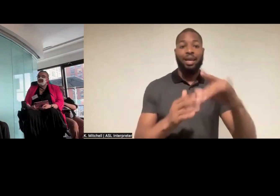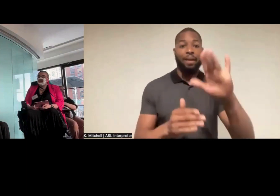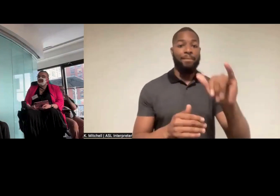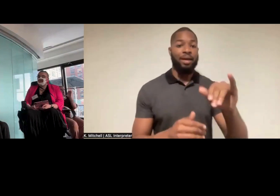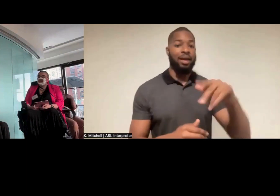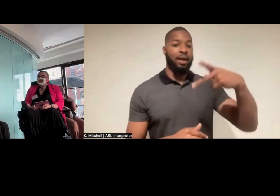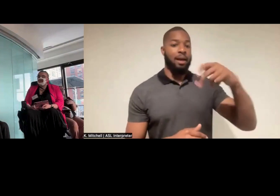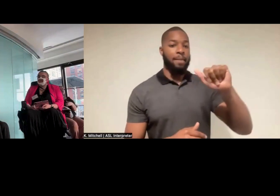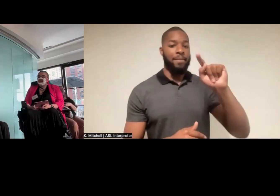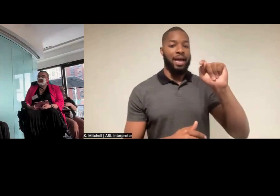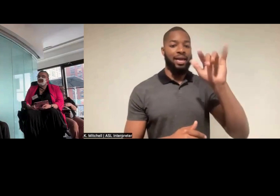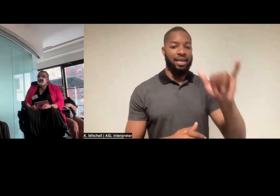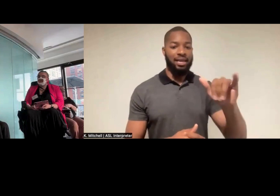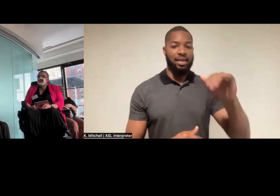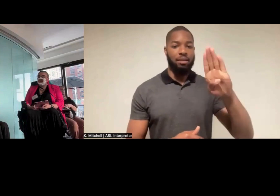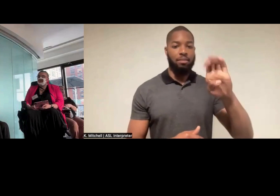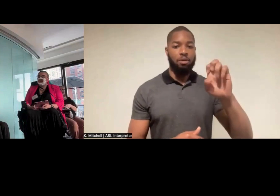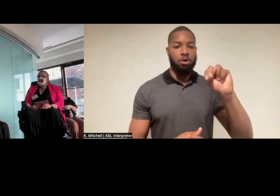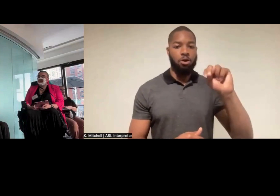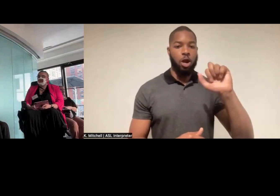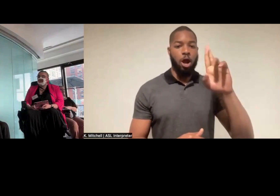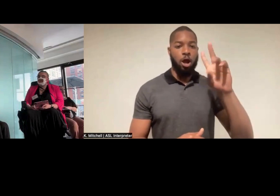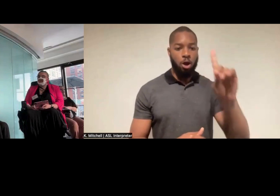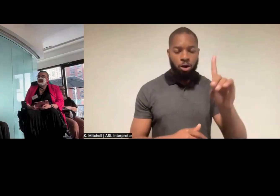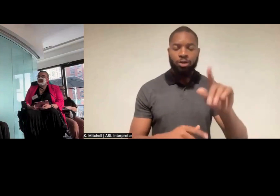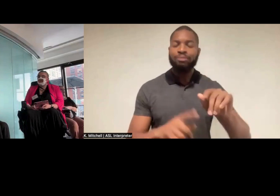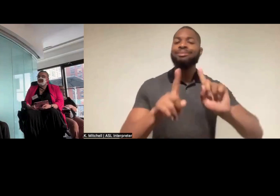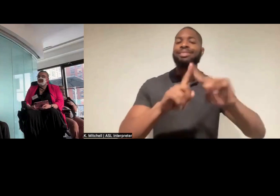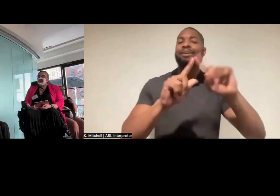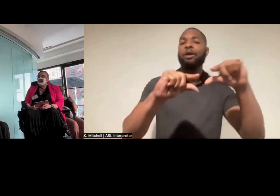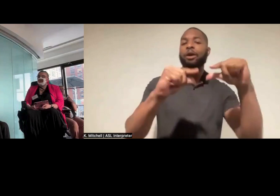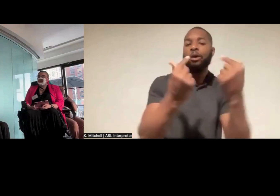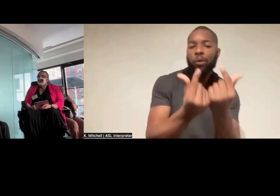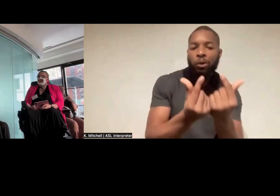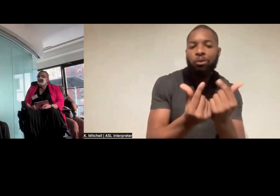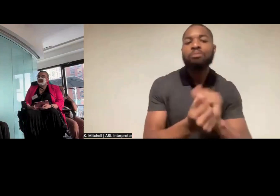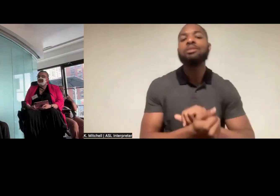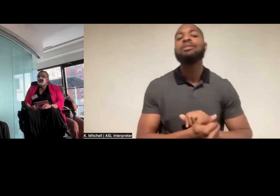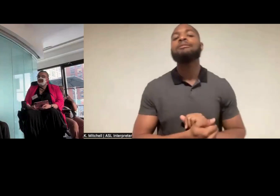like Sims Invalid and Disability, and